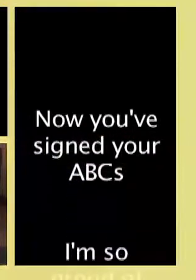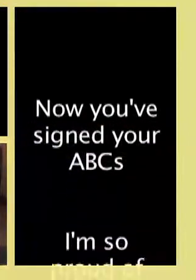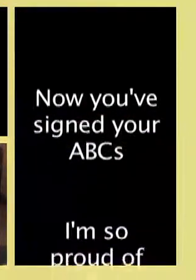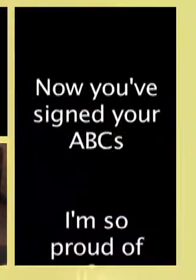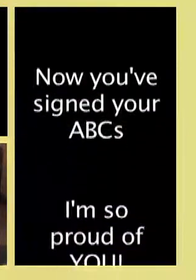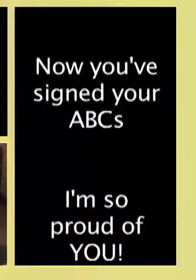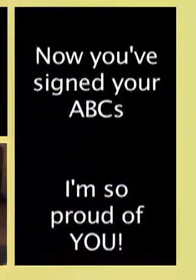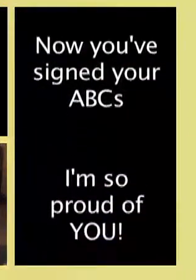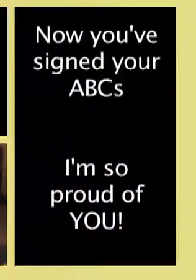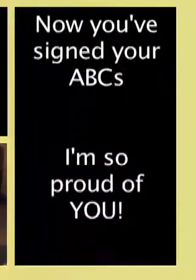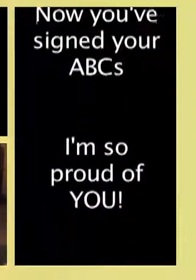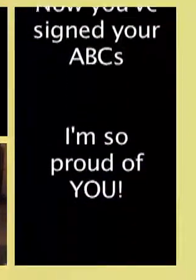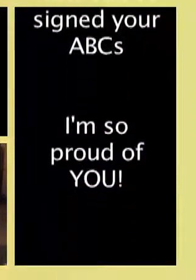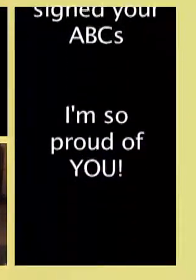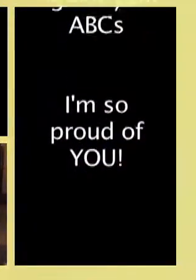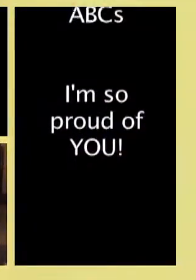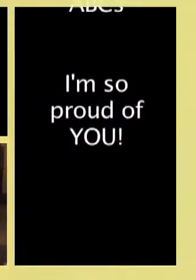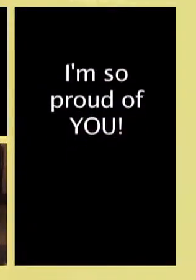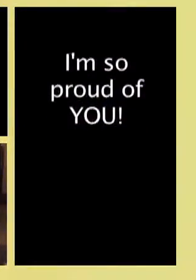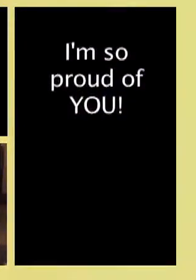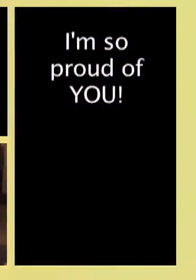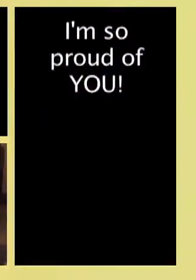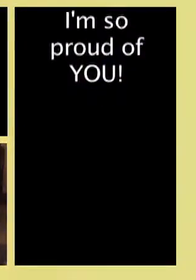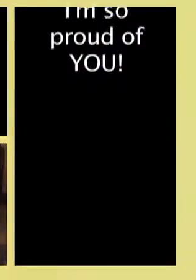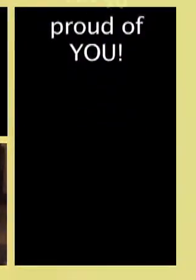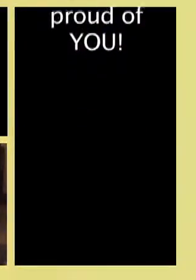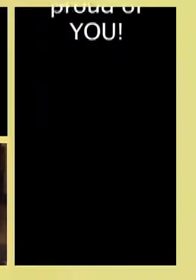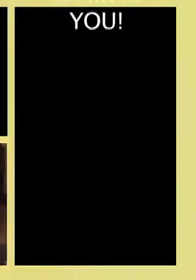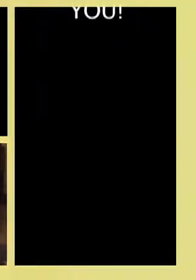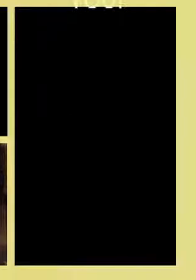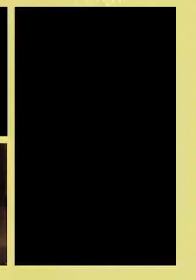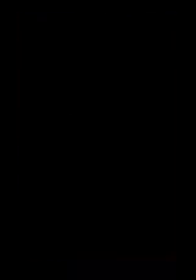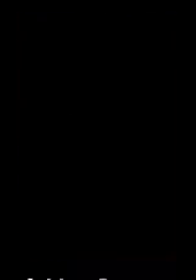ABCs, I'm so proud of you.